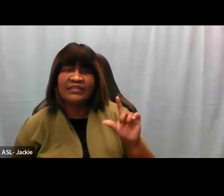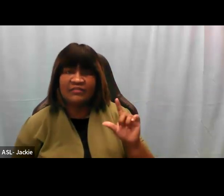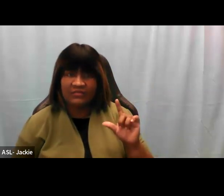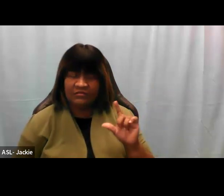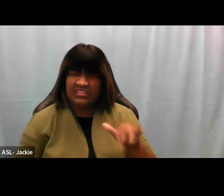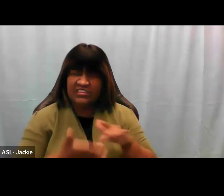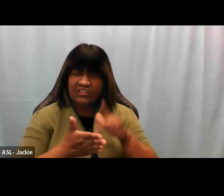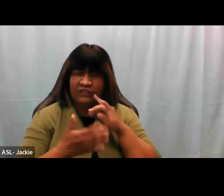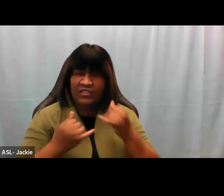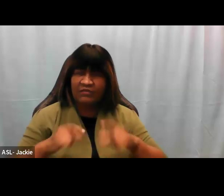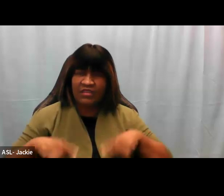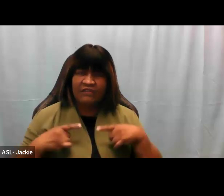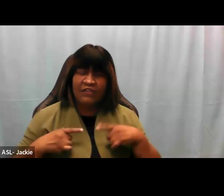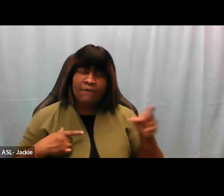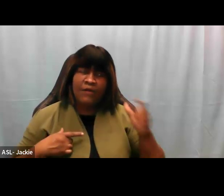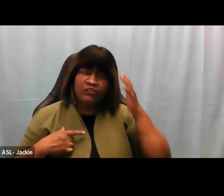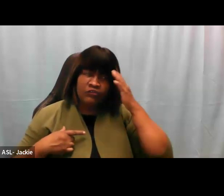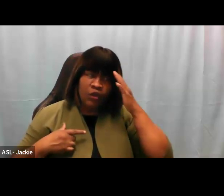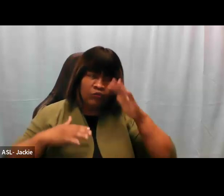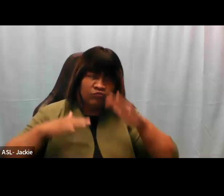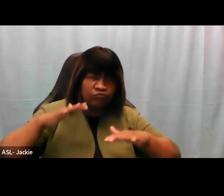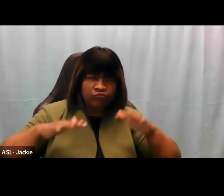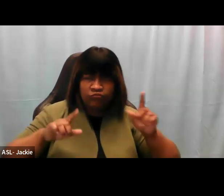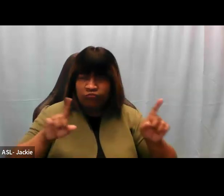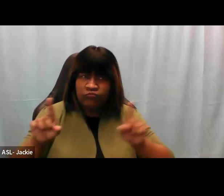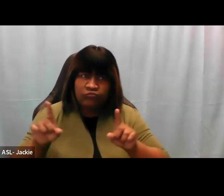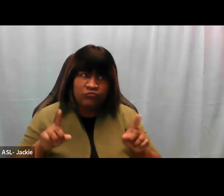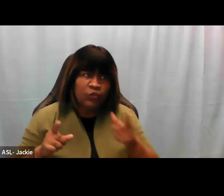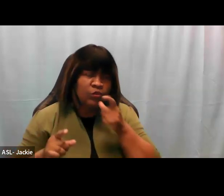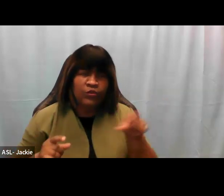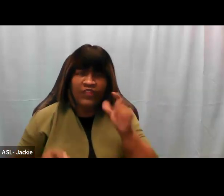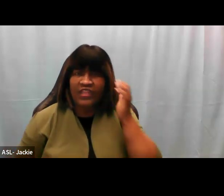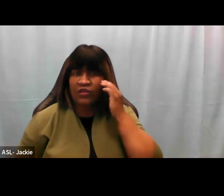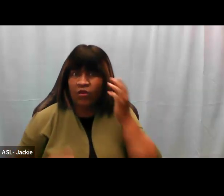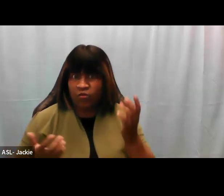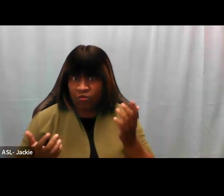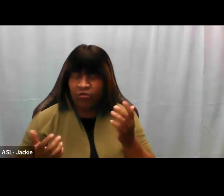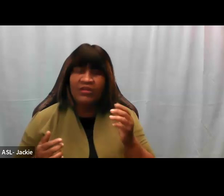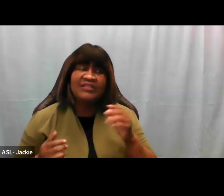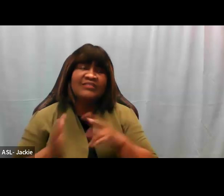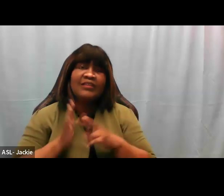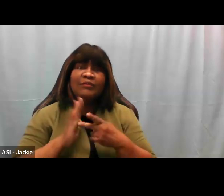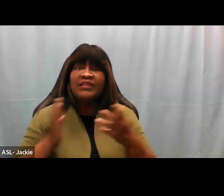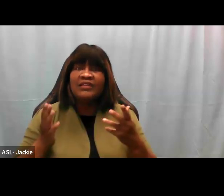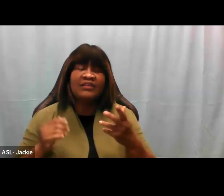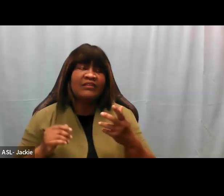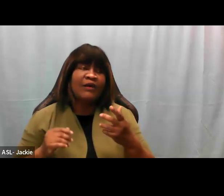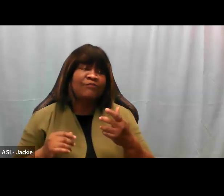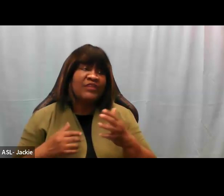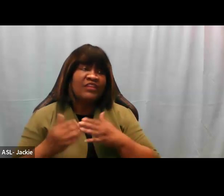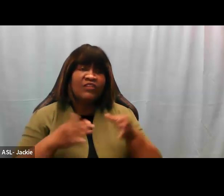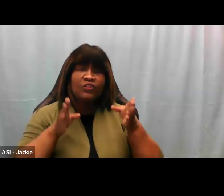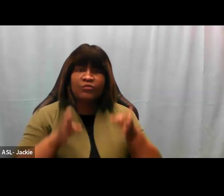be versatile in their knowledge that they know. So, even though the person